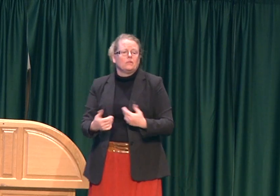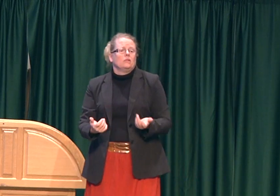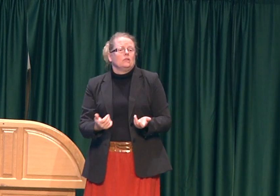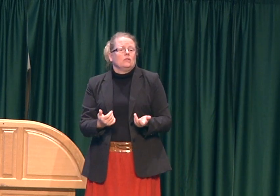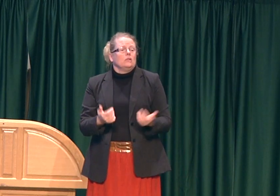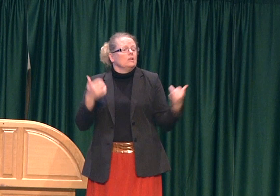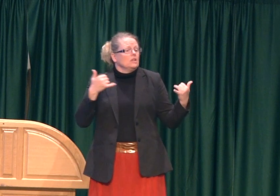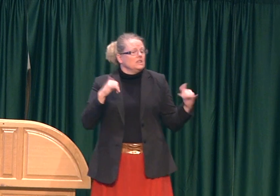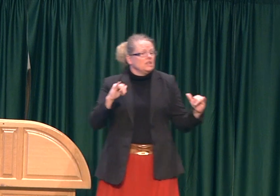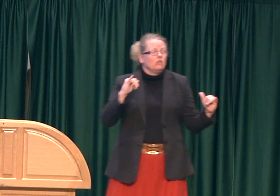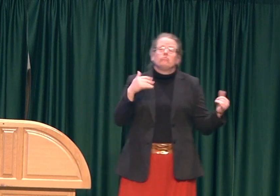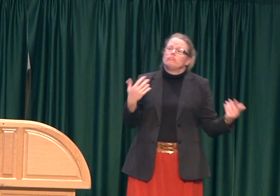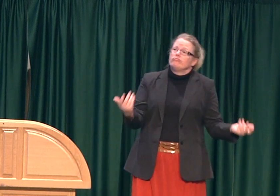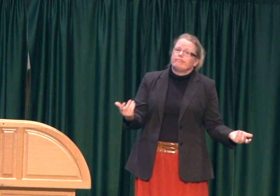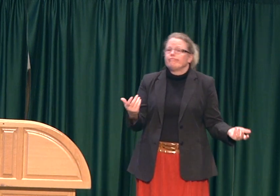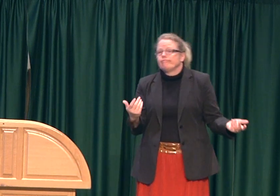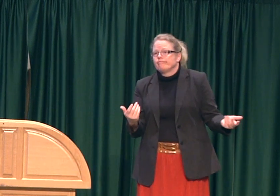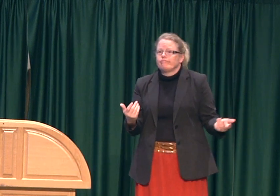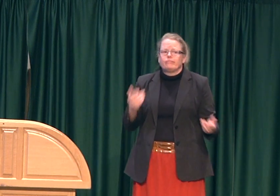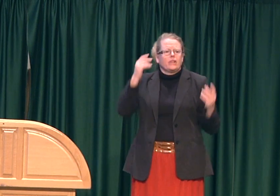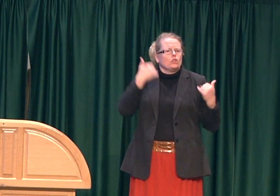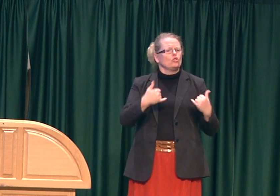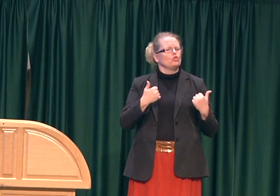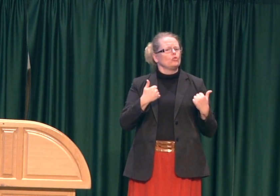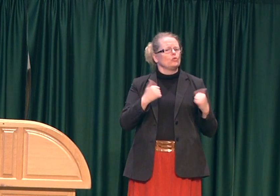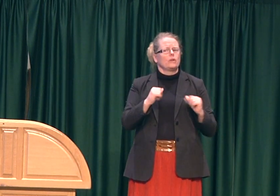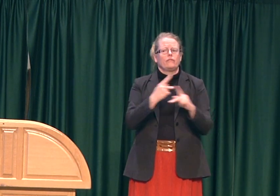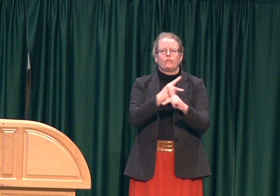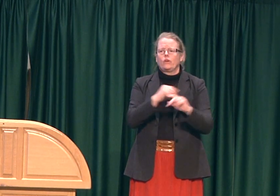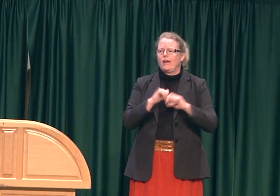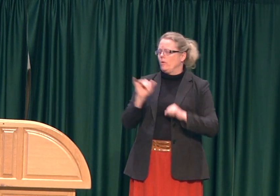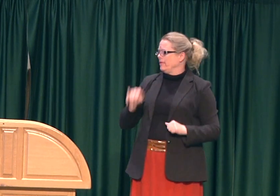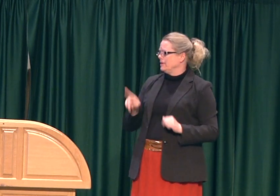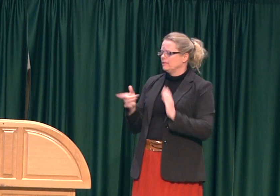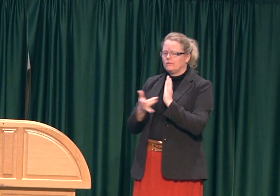People aren't fully accustomed to using the technology.